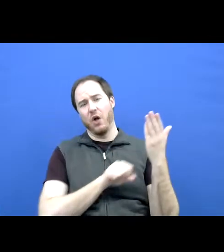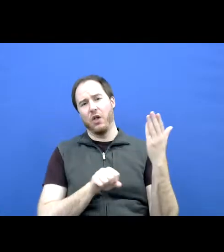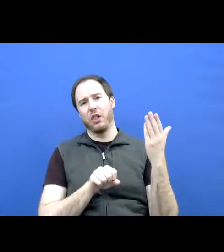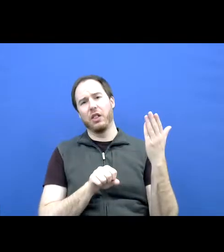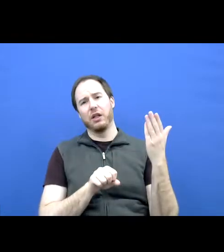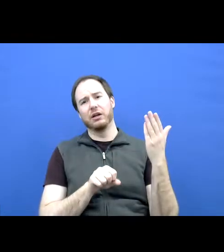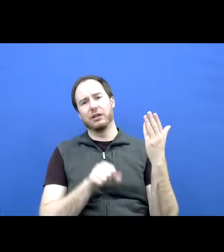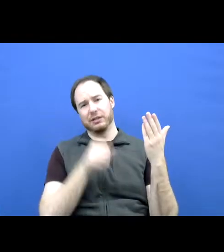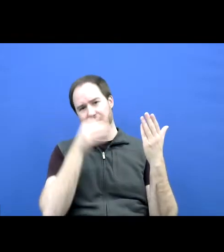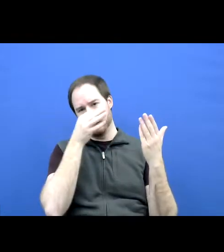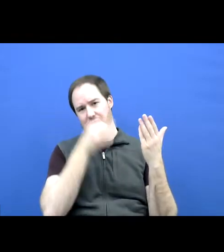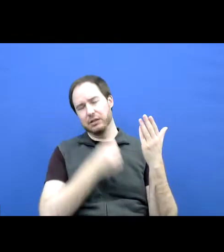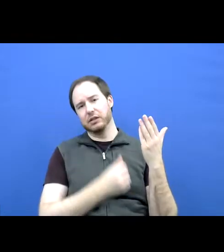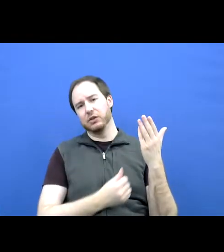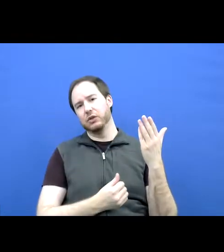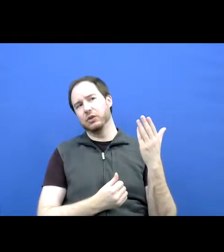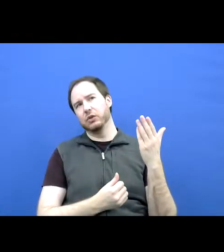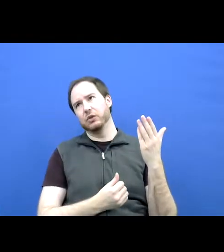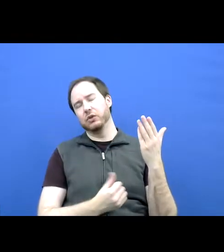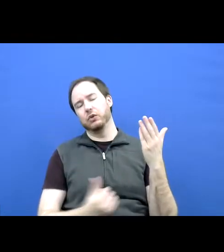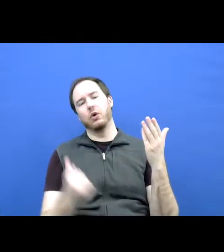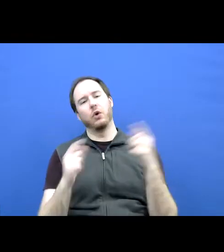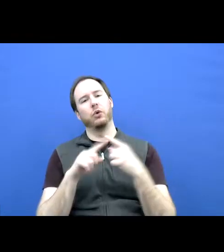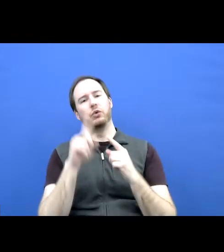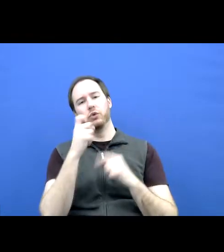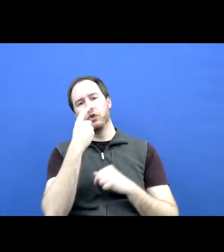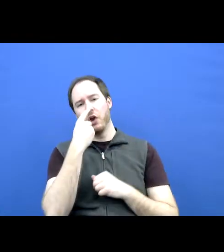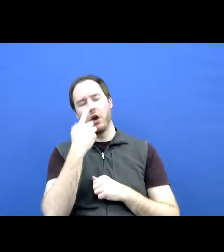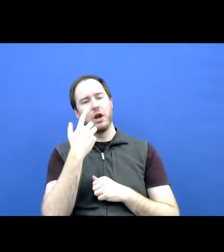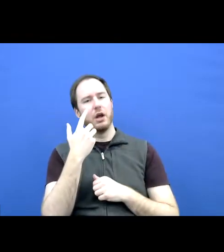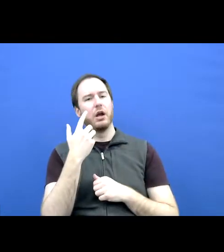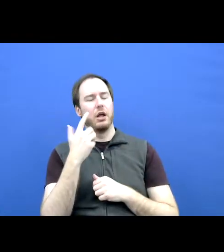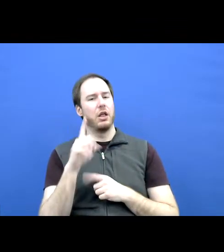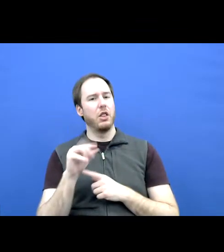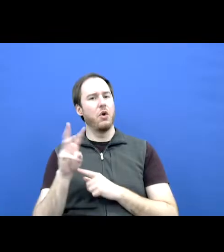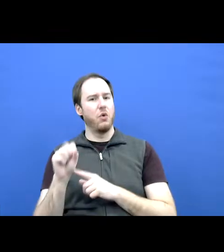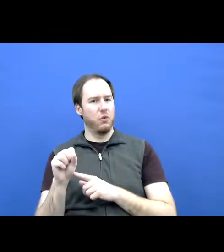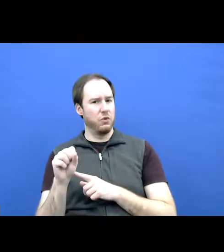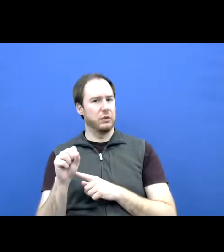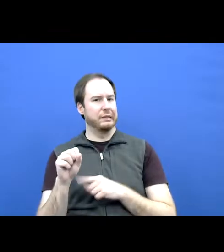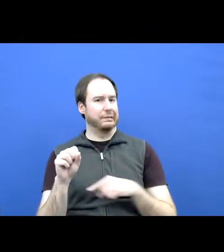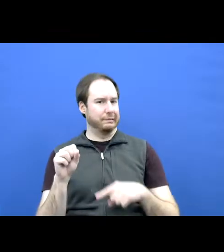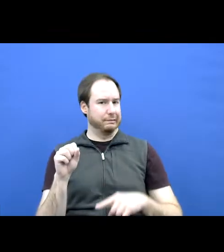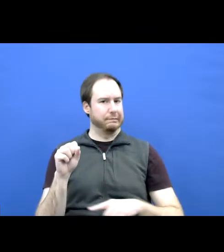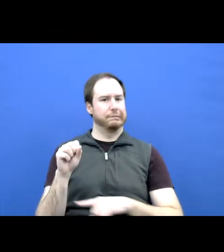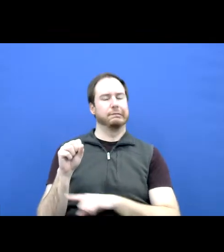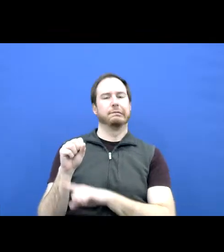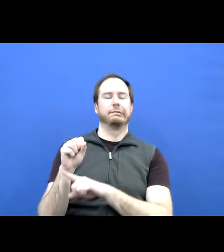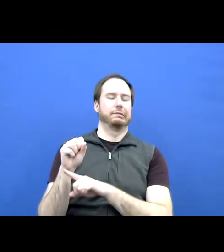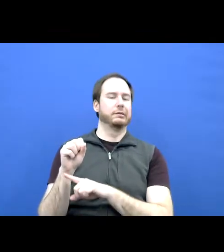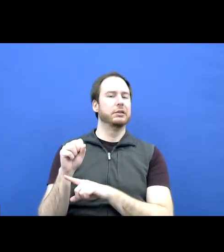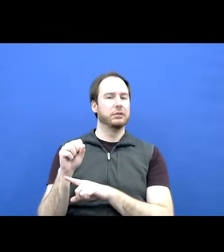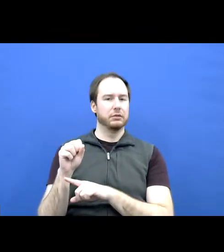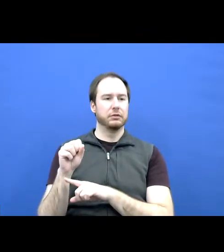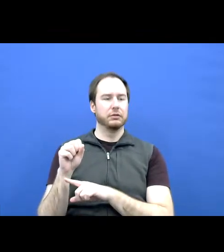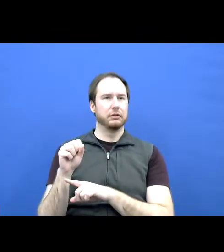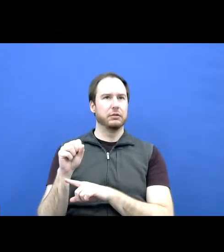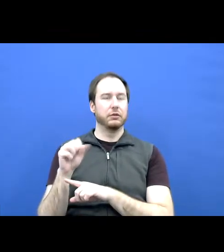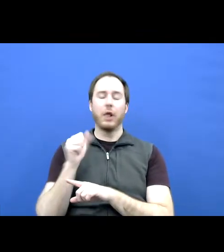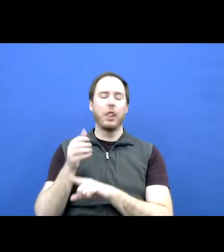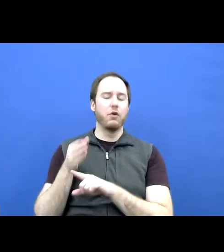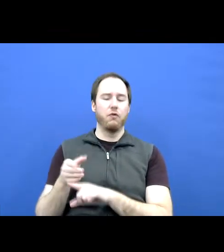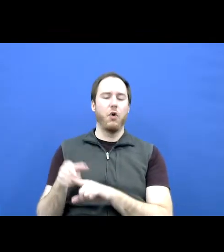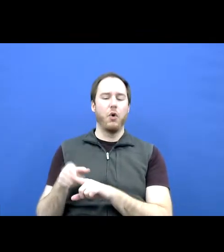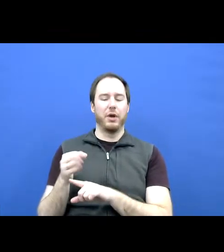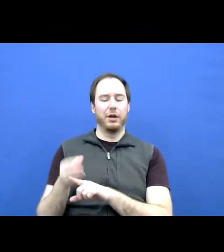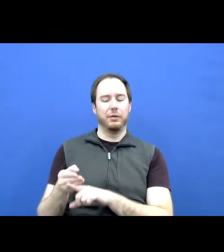entrance that goes over towards Target and Lowe's, that road, not the road itself, but